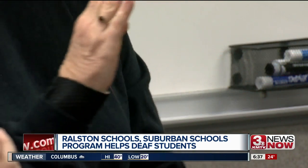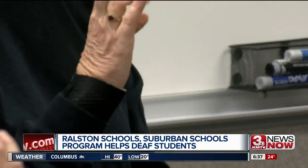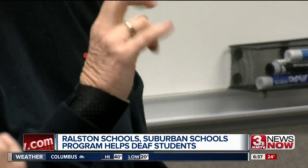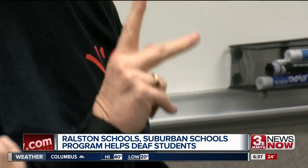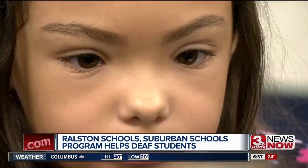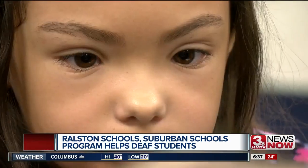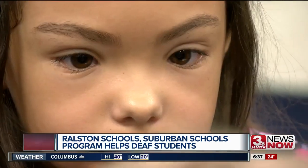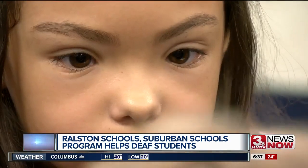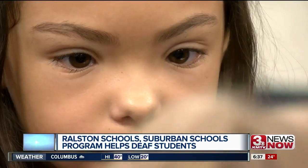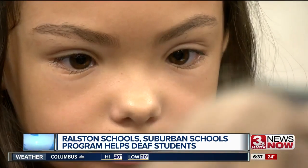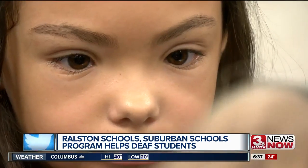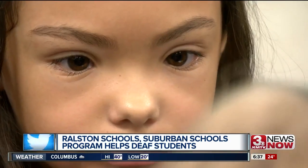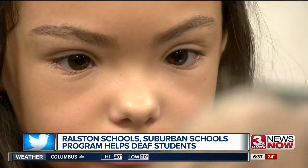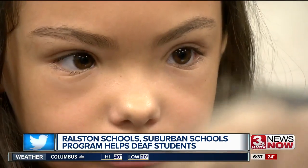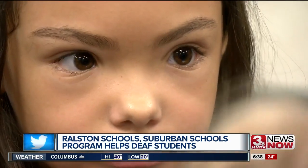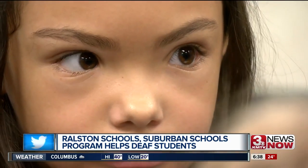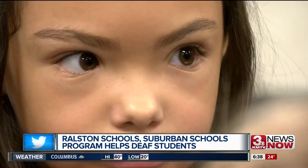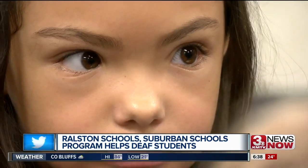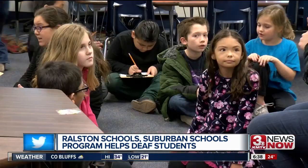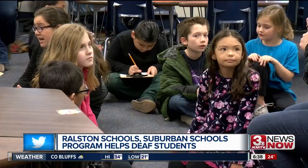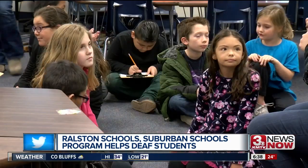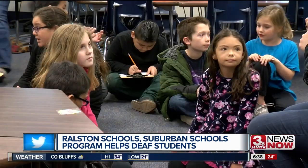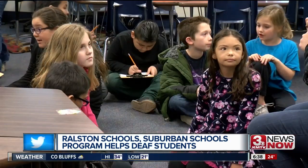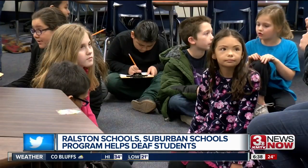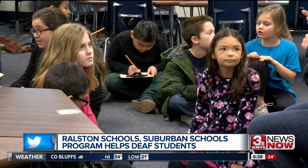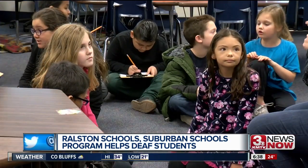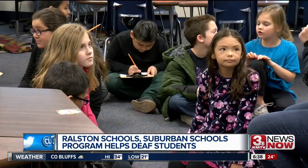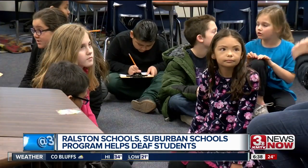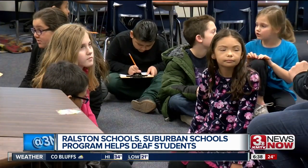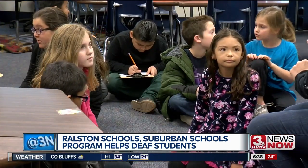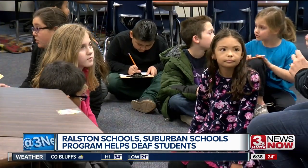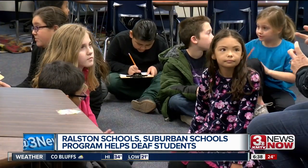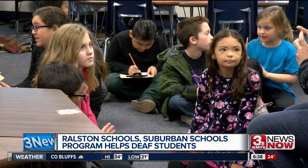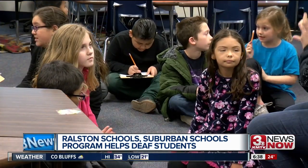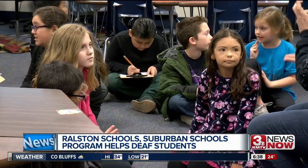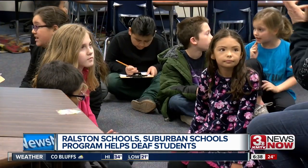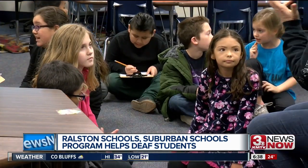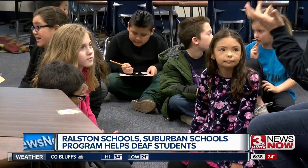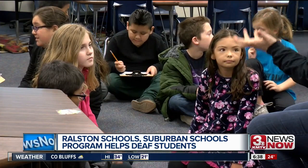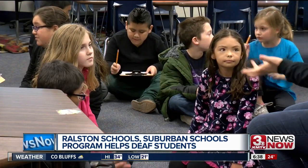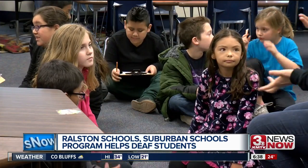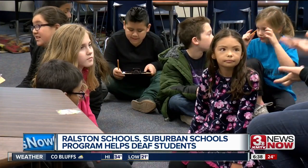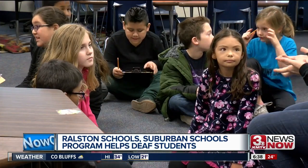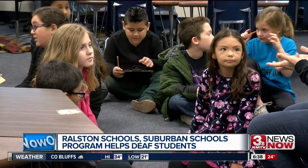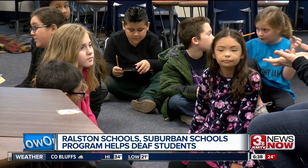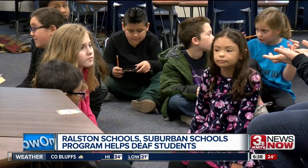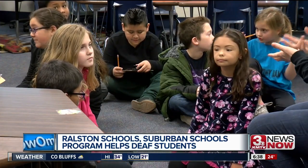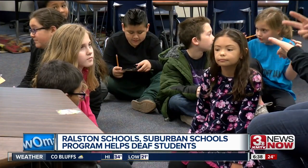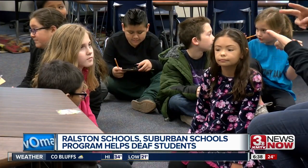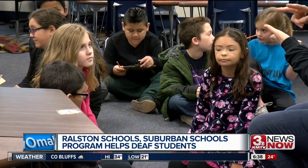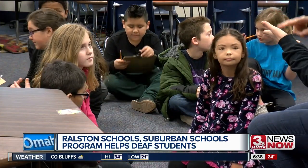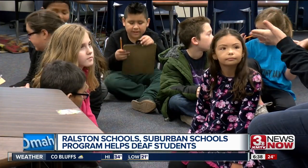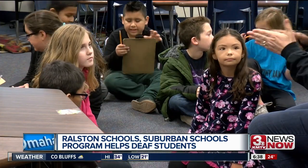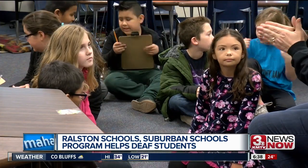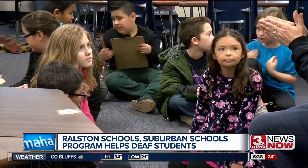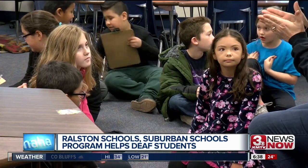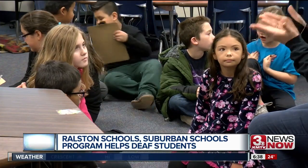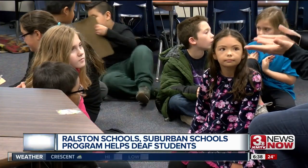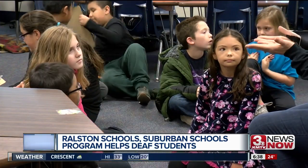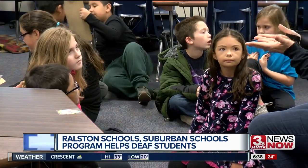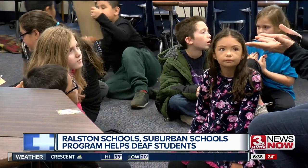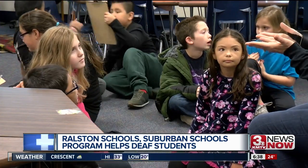there for students, because for kids like Jadela, it's more than school. Her classroom is a safe space that helps her grow.